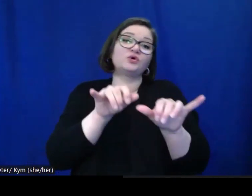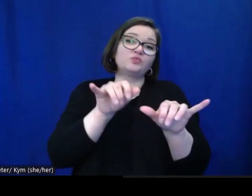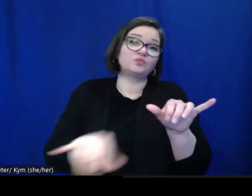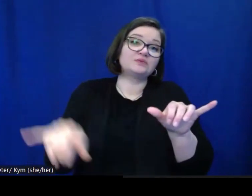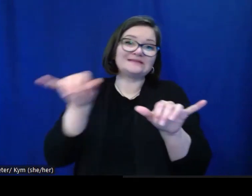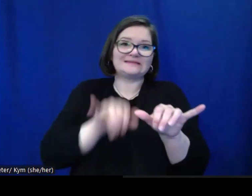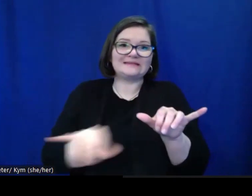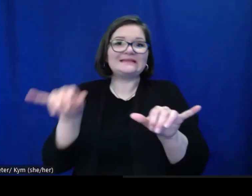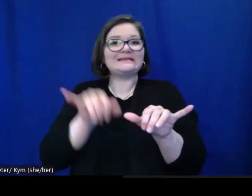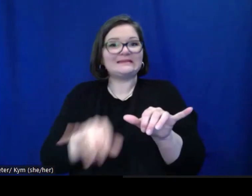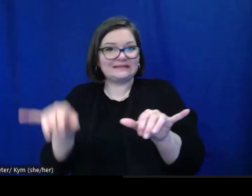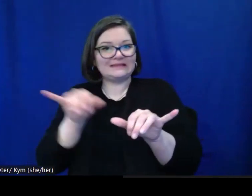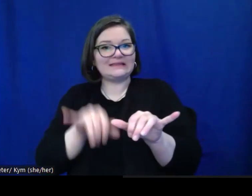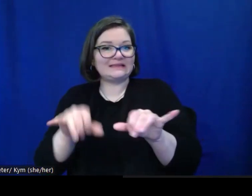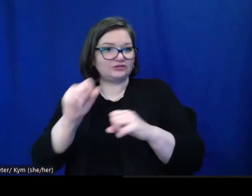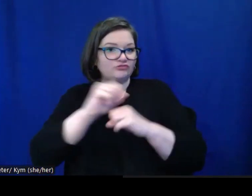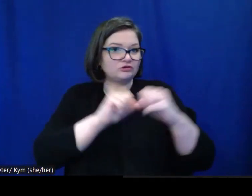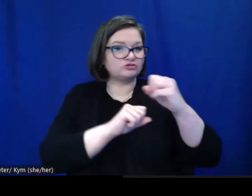predictable.